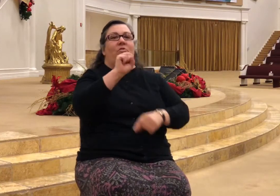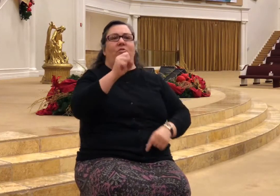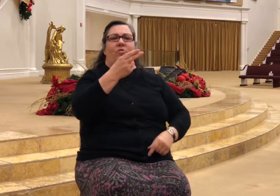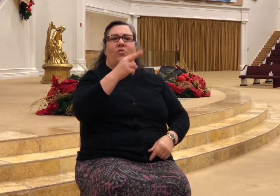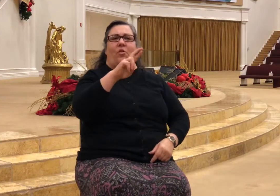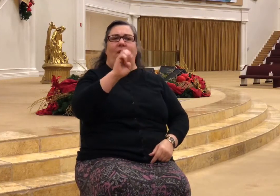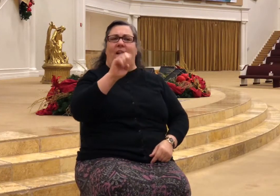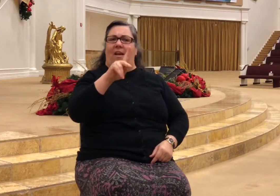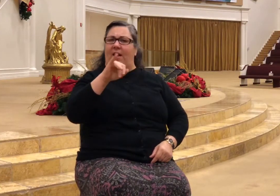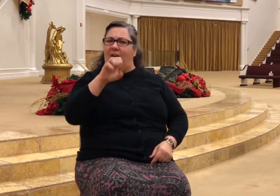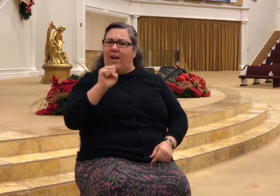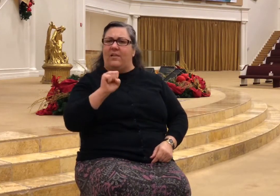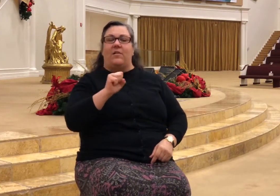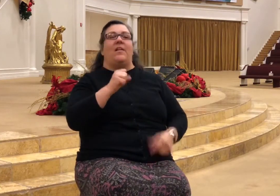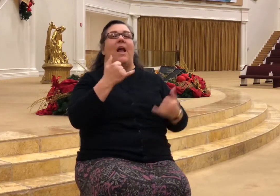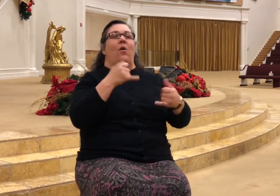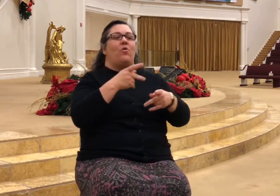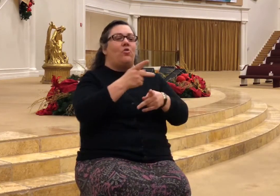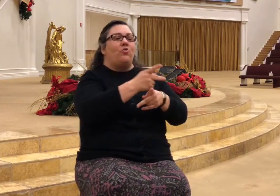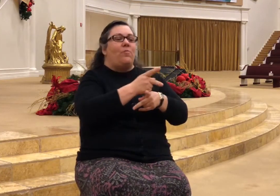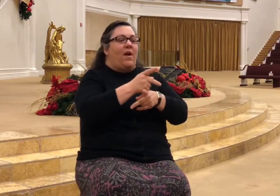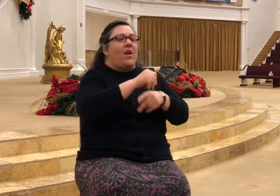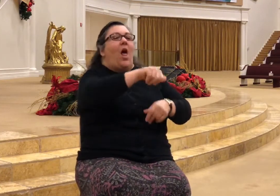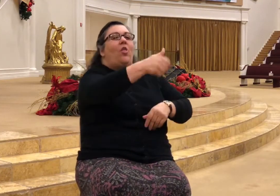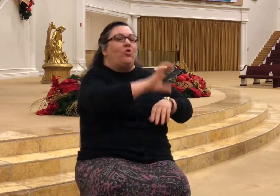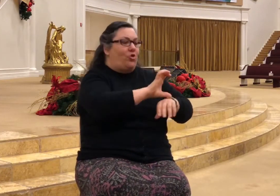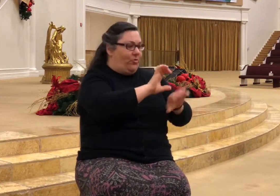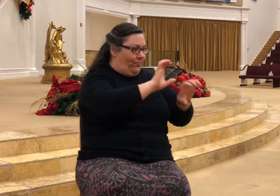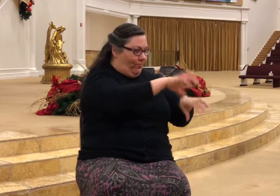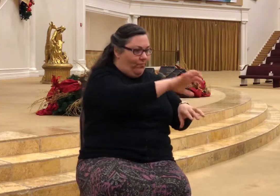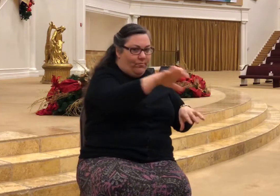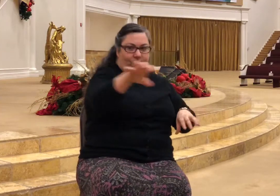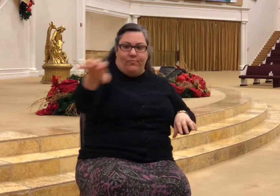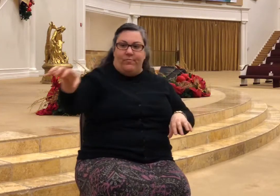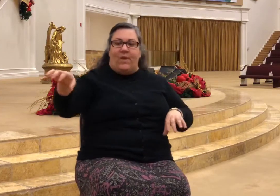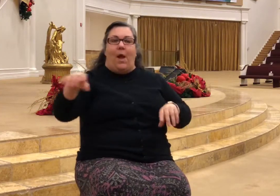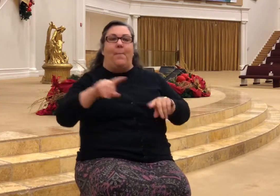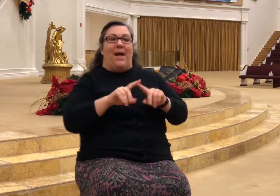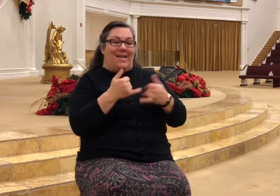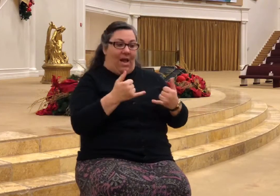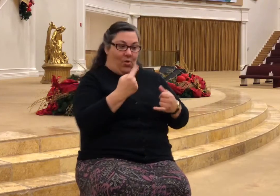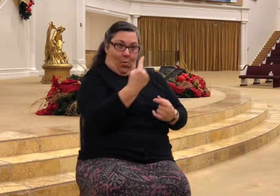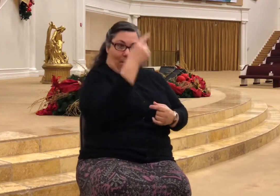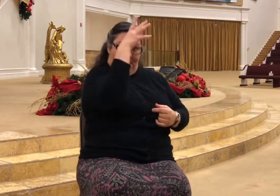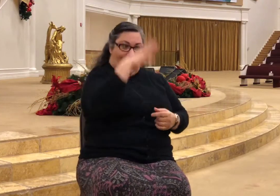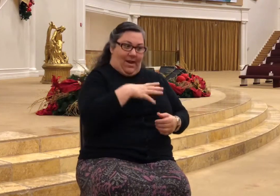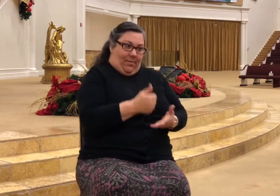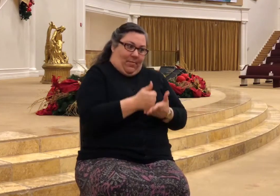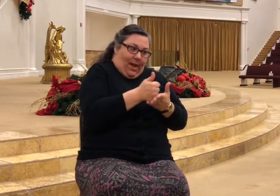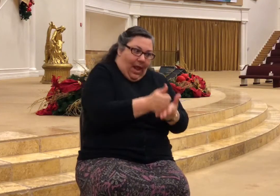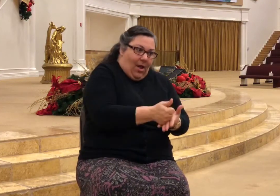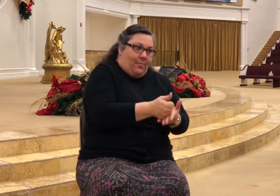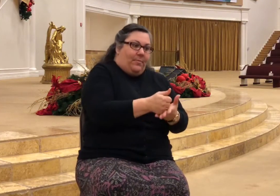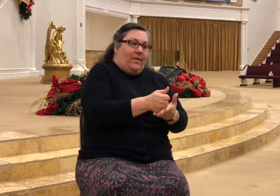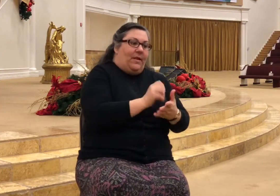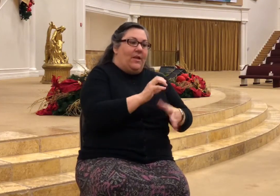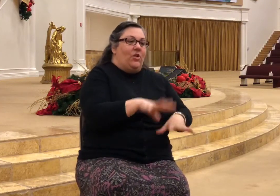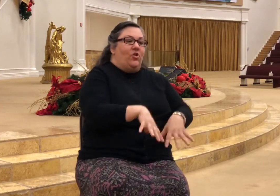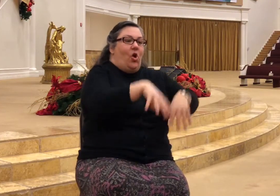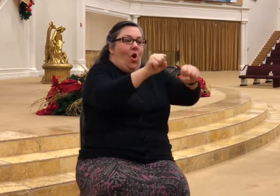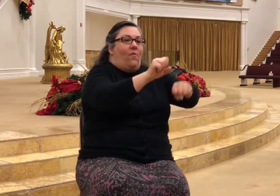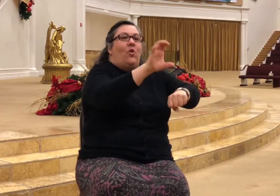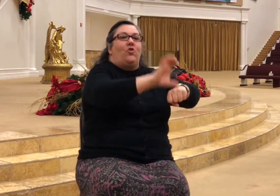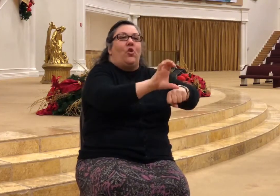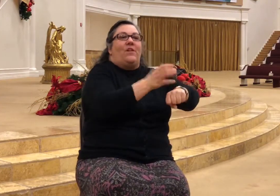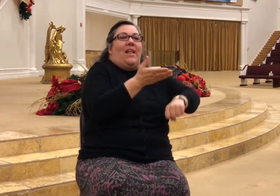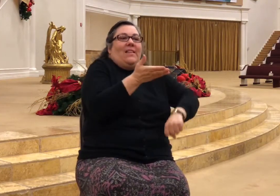number of other churches. And the man that they have trained up has now taken the position of the pastor of that church, and it is a